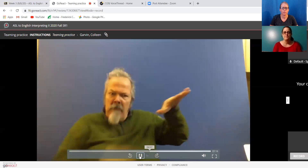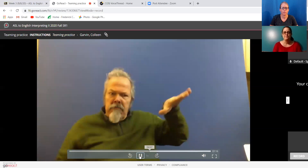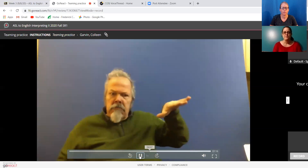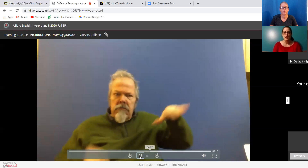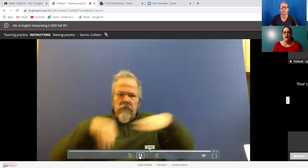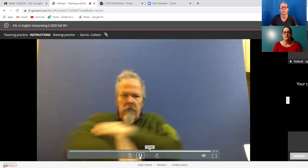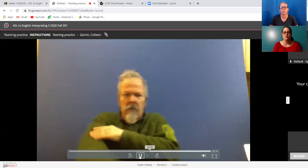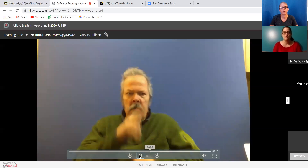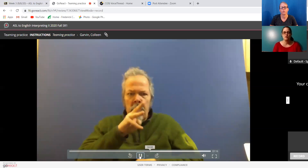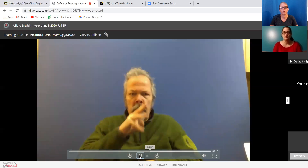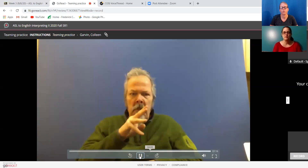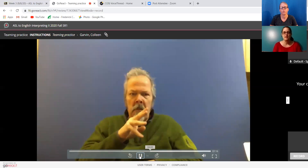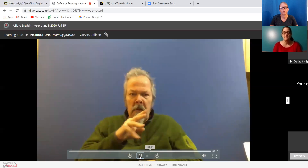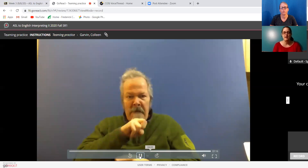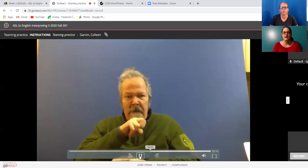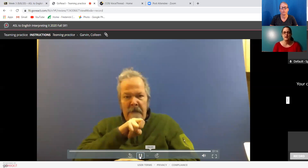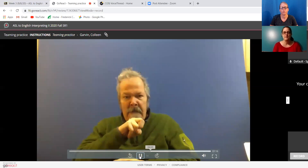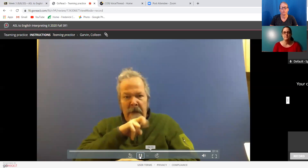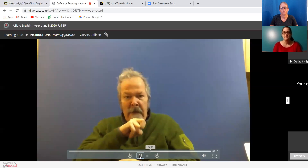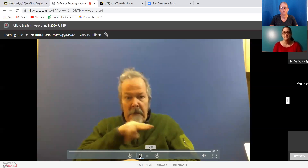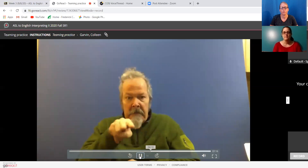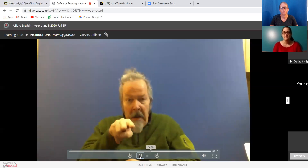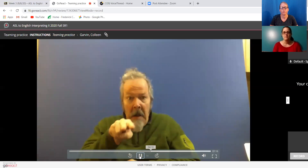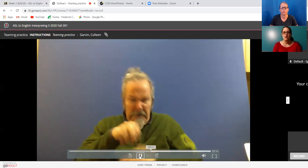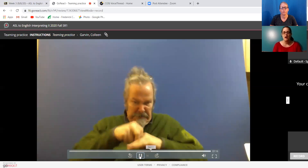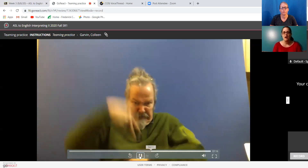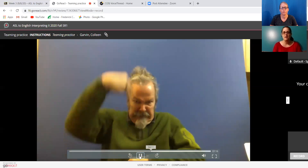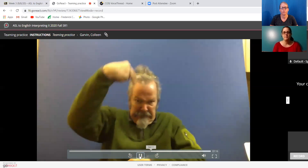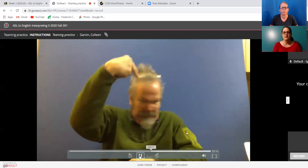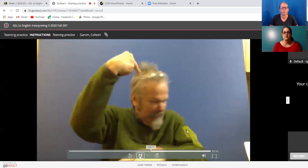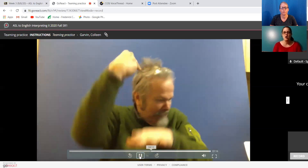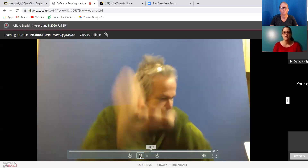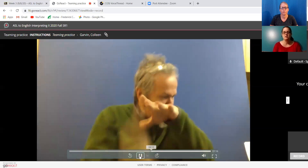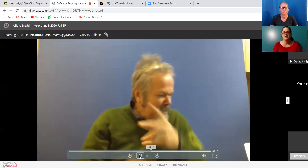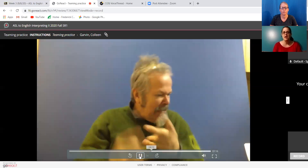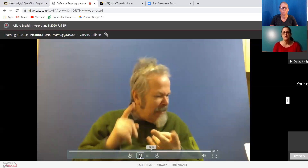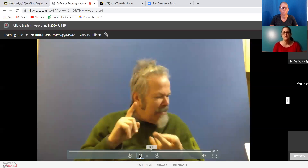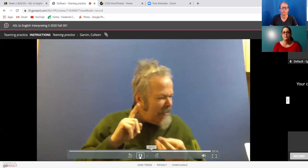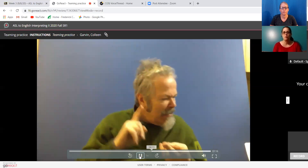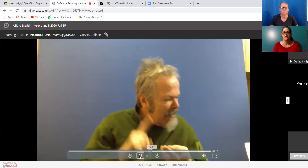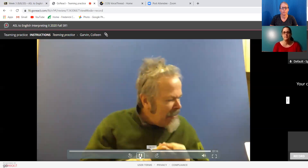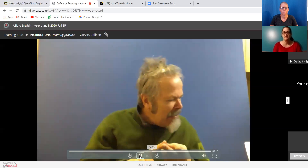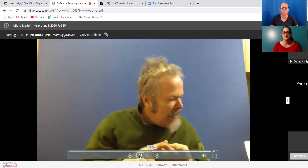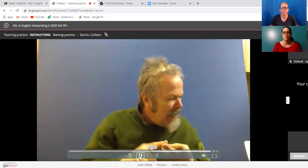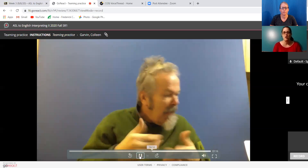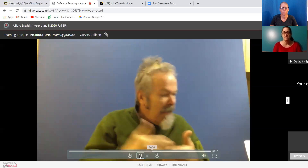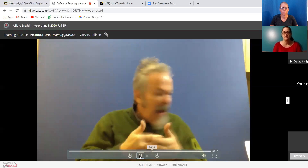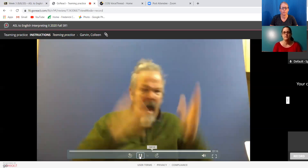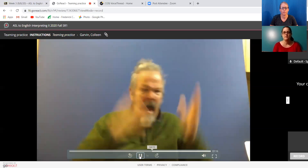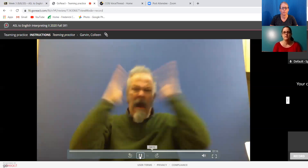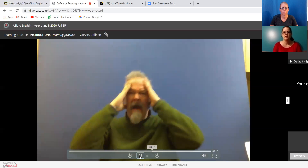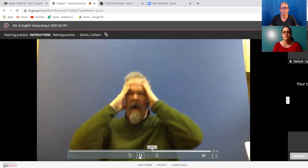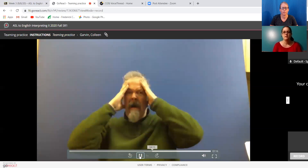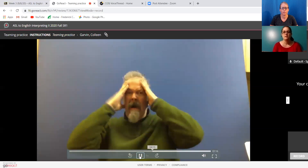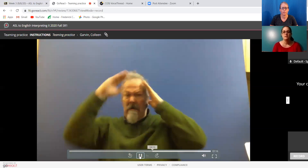watching, and the turtle came back up and bit the dog's tail and pulled him into the water.